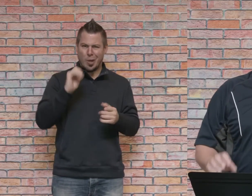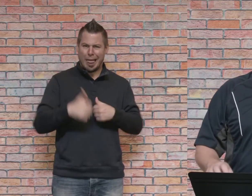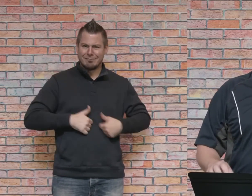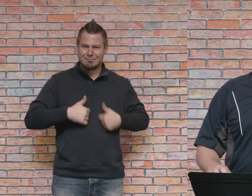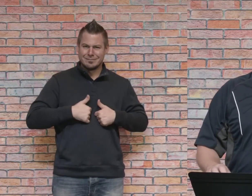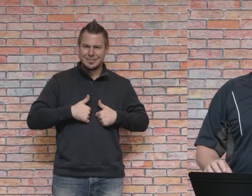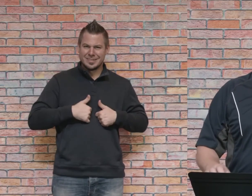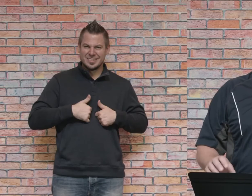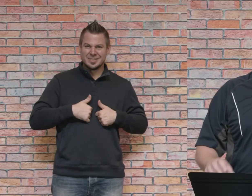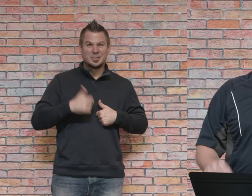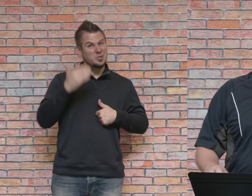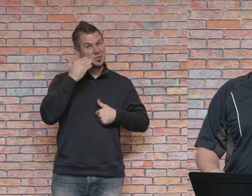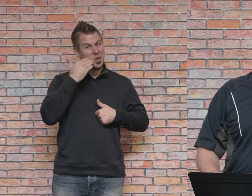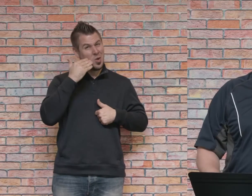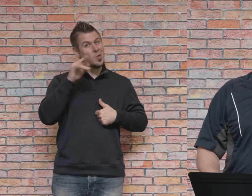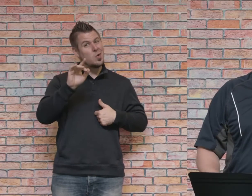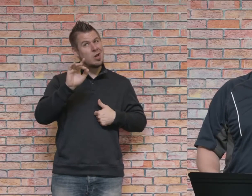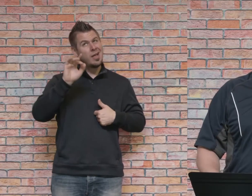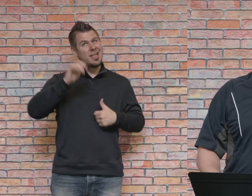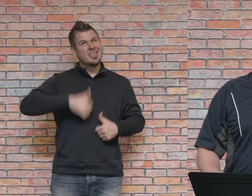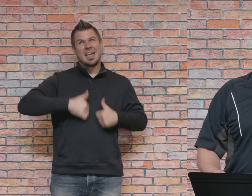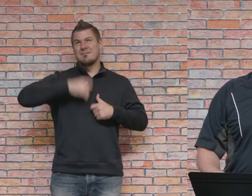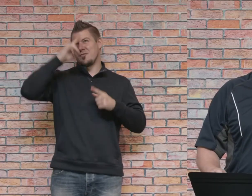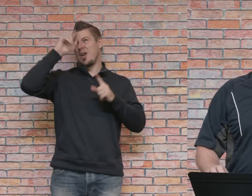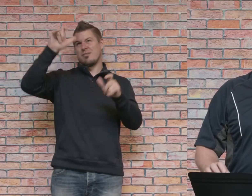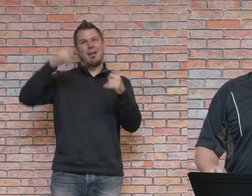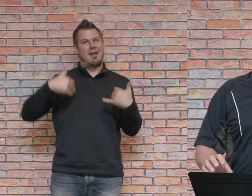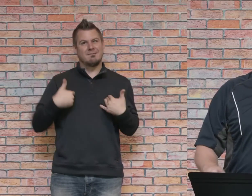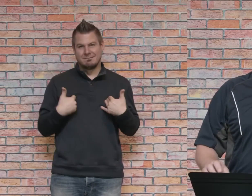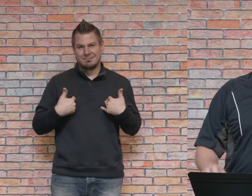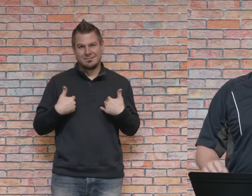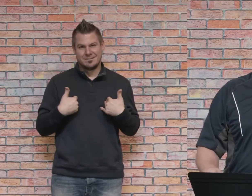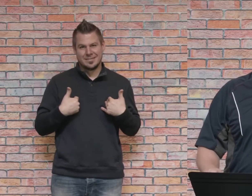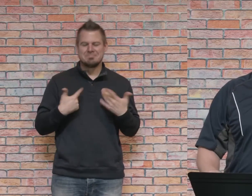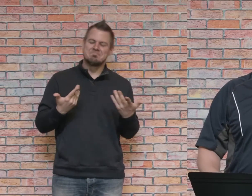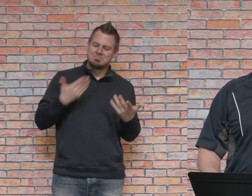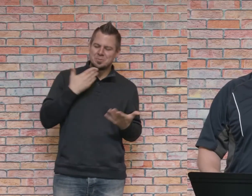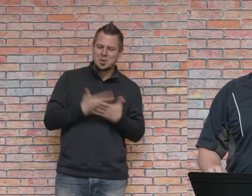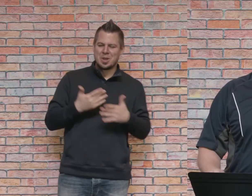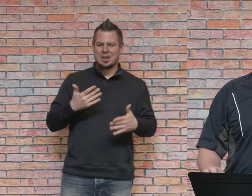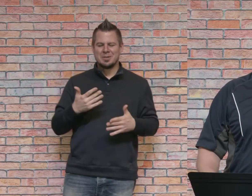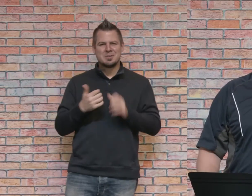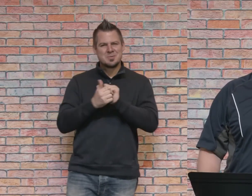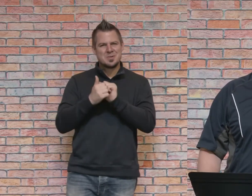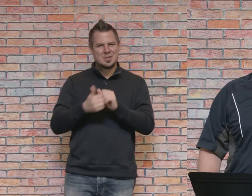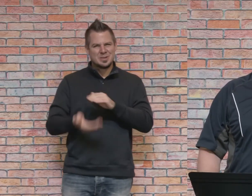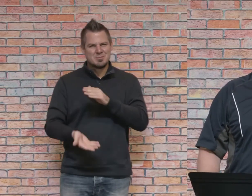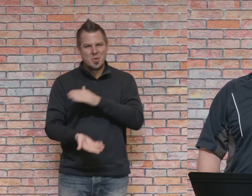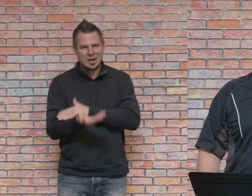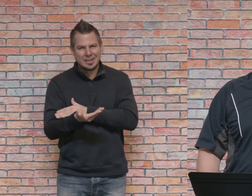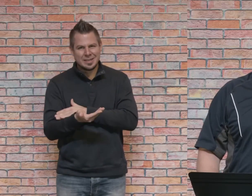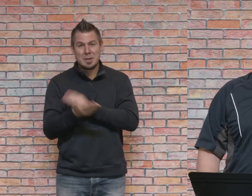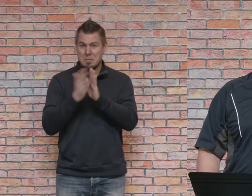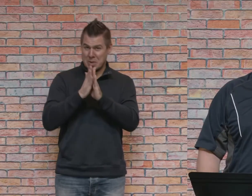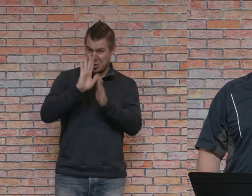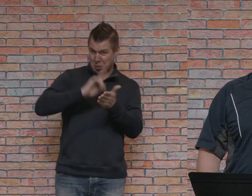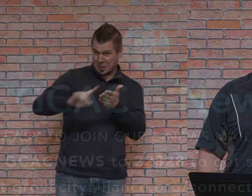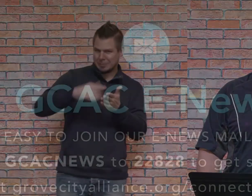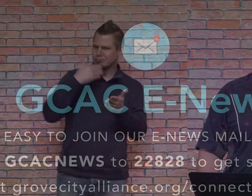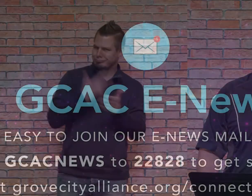you have eternal life. It's been great being with you this morning. Pray that you have a good week.